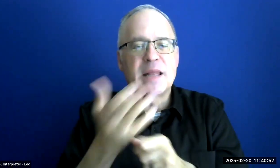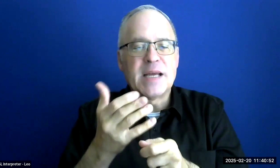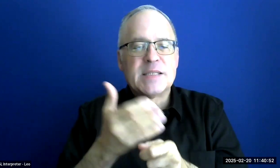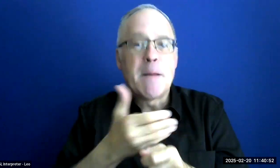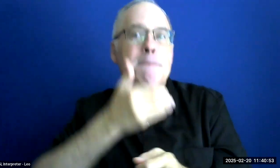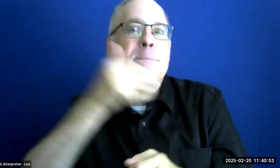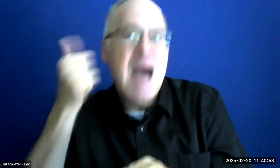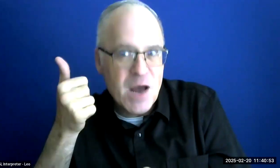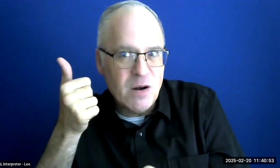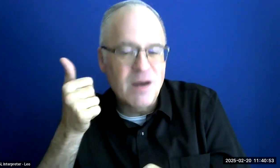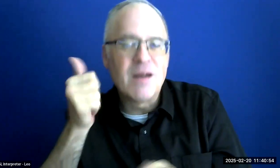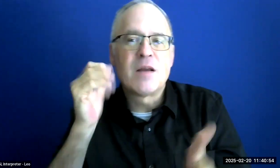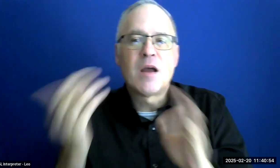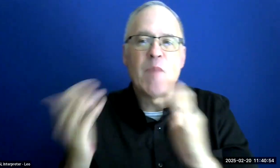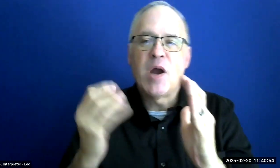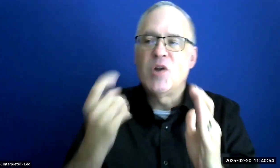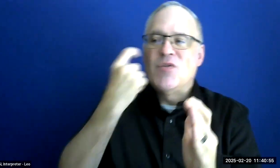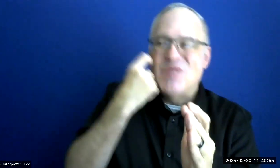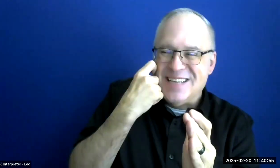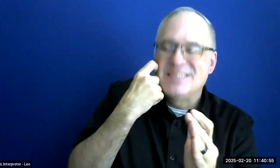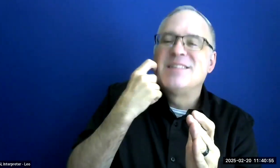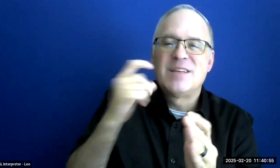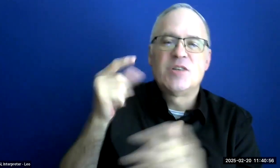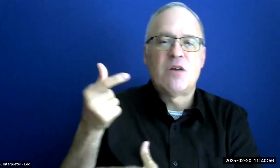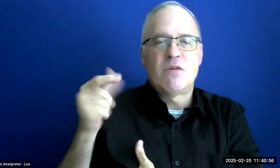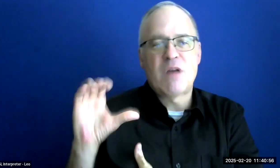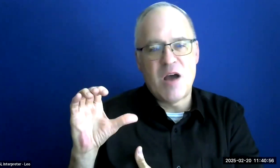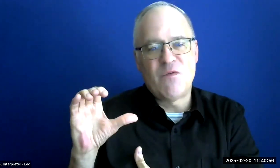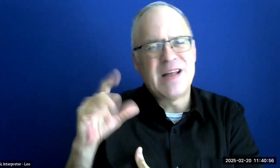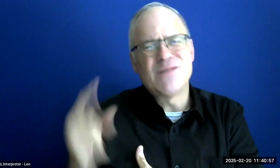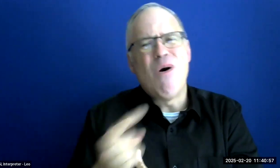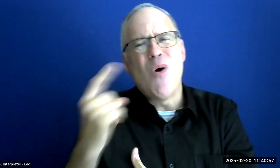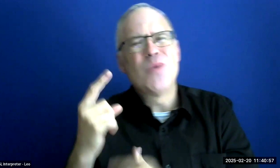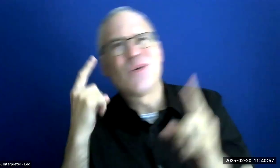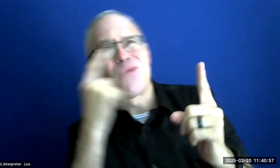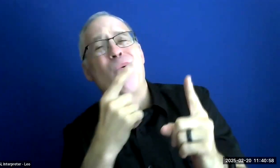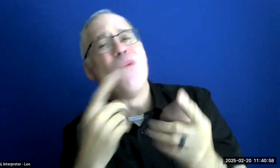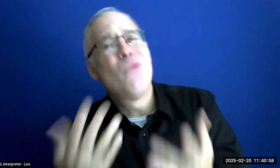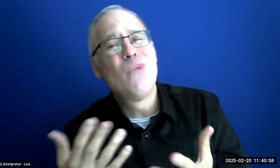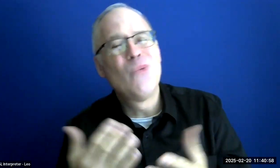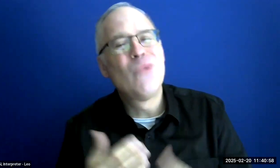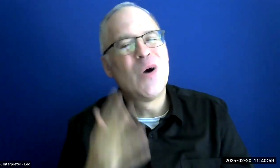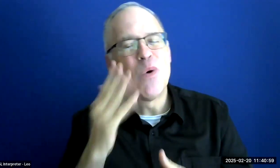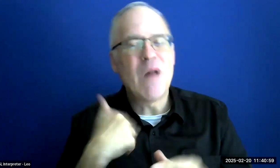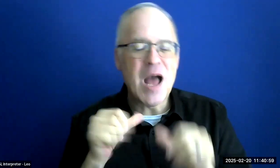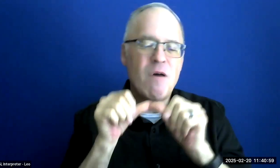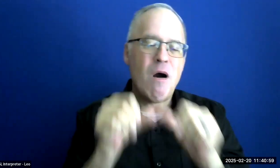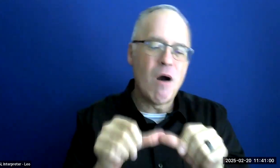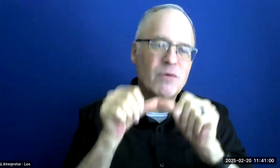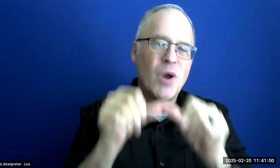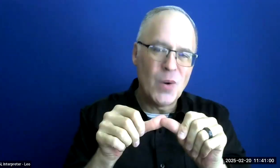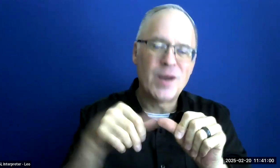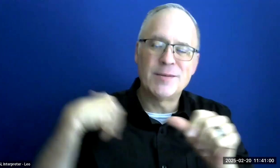from the previous general conference. And so the same kind of thing will happen with this. There will be ongoing